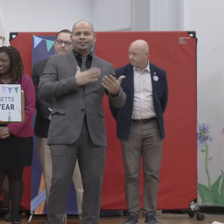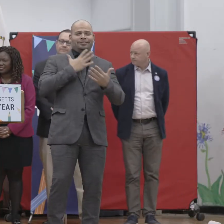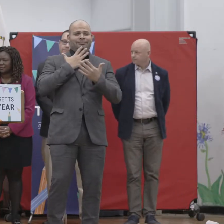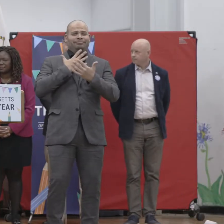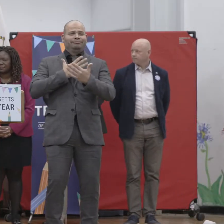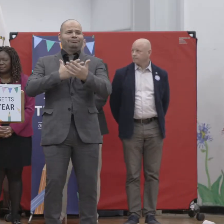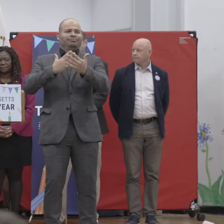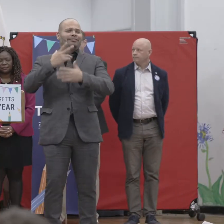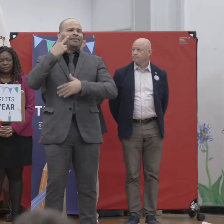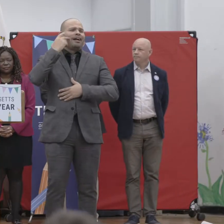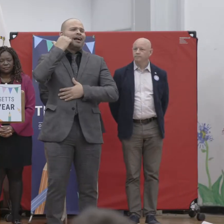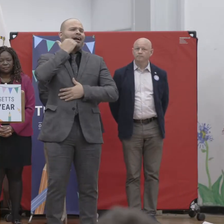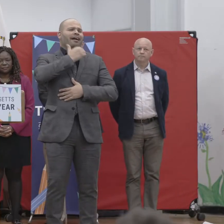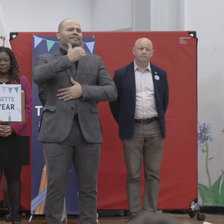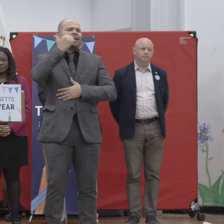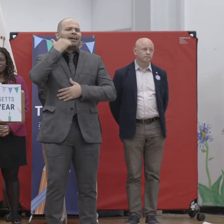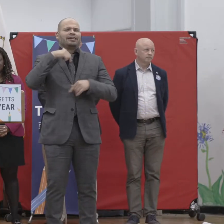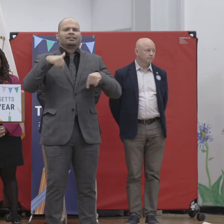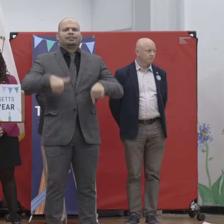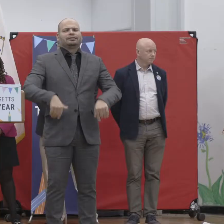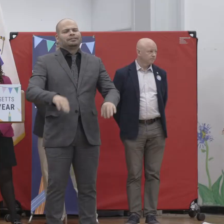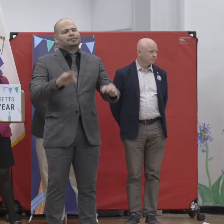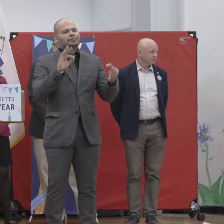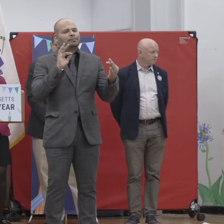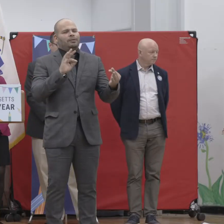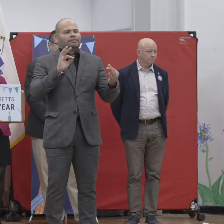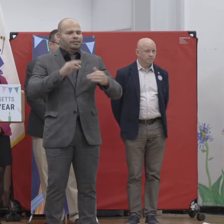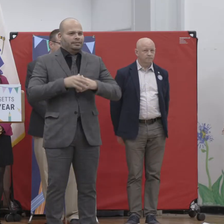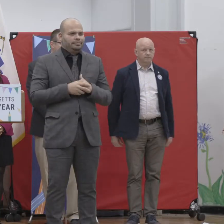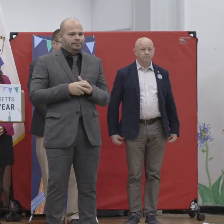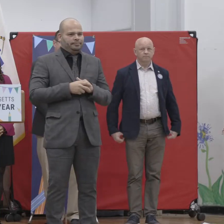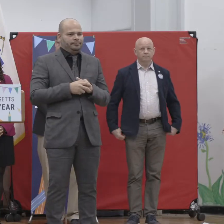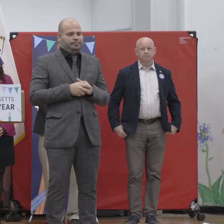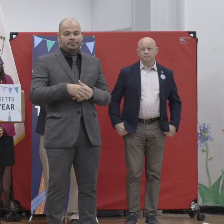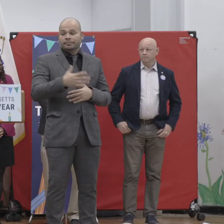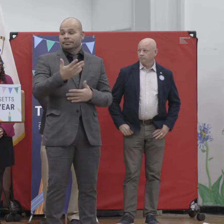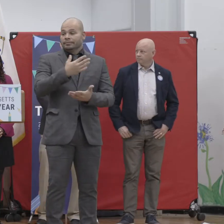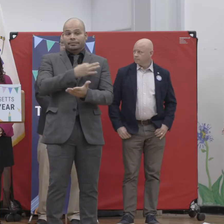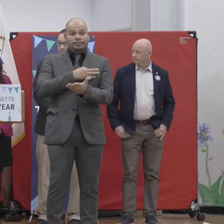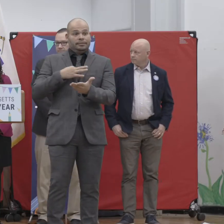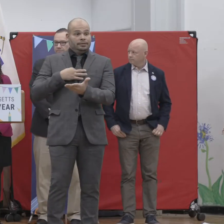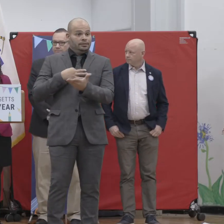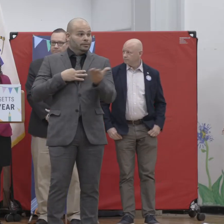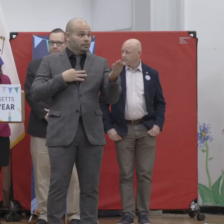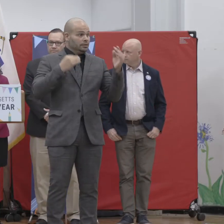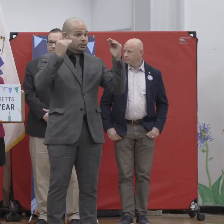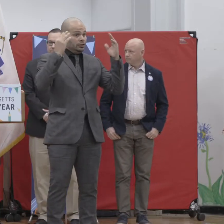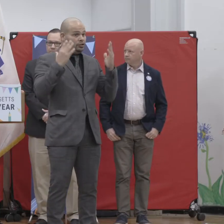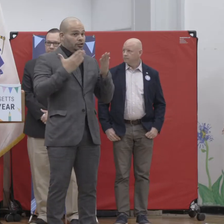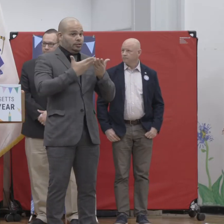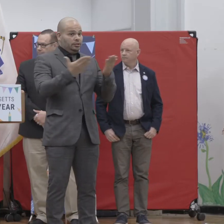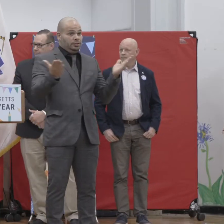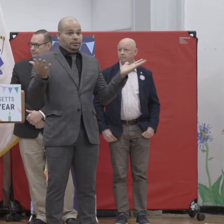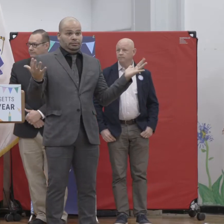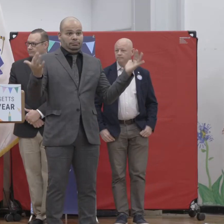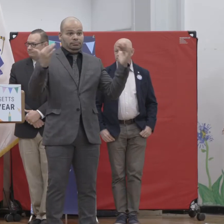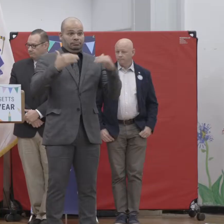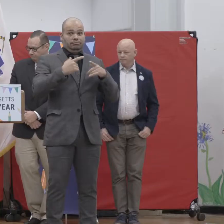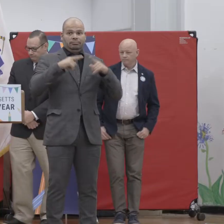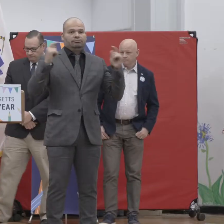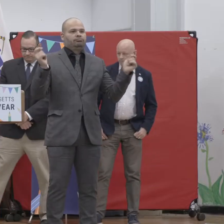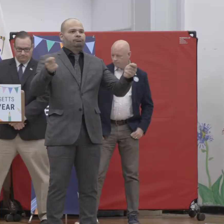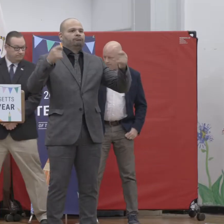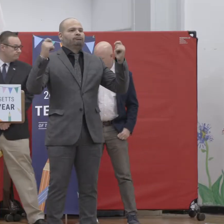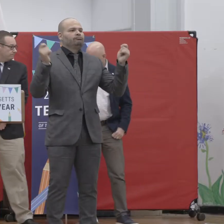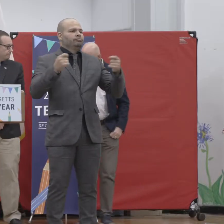classrooms. Principal Rollins and the staff, I mean, this is really a celebration of the Oliver Perry